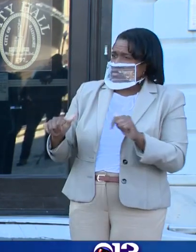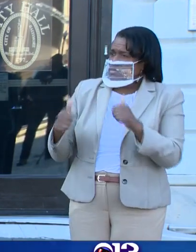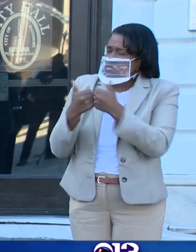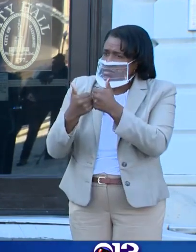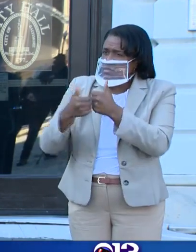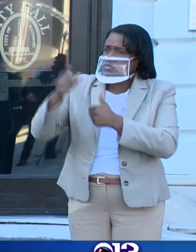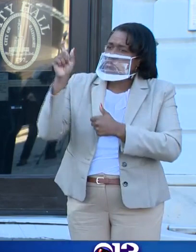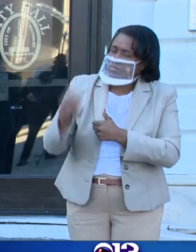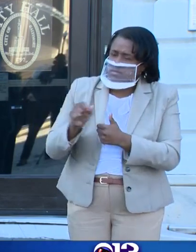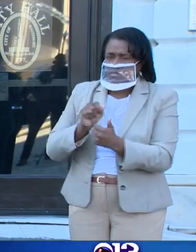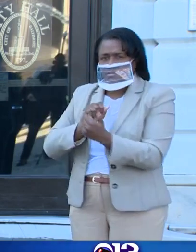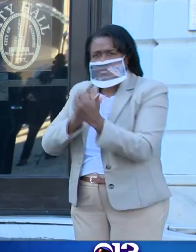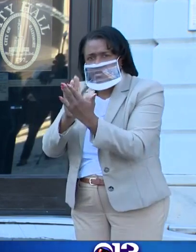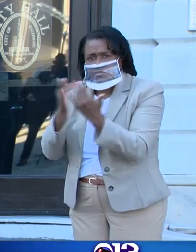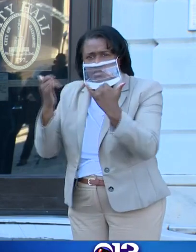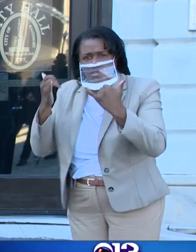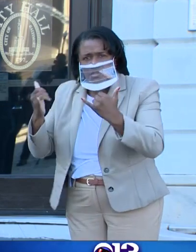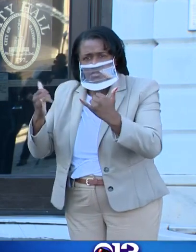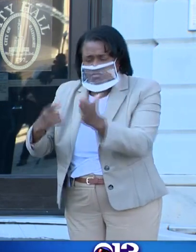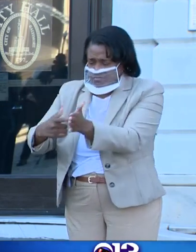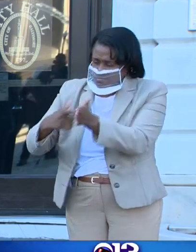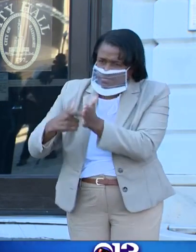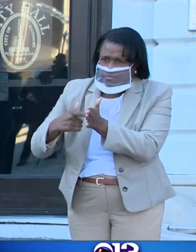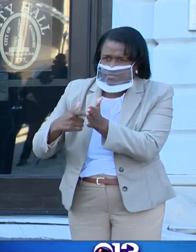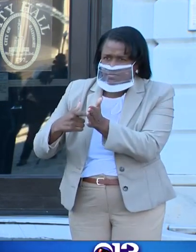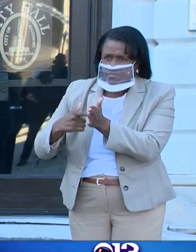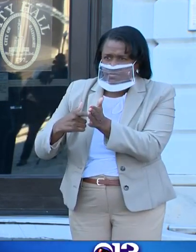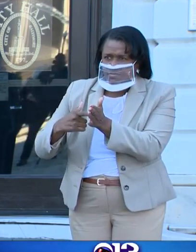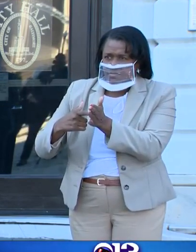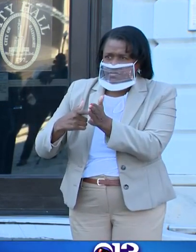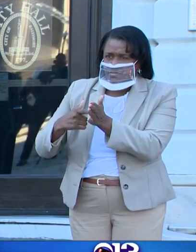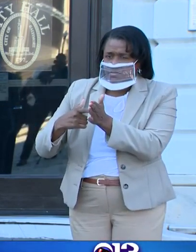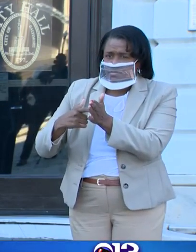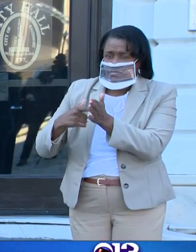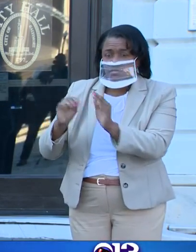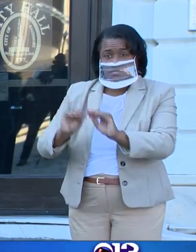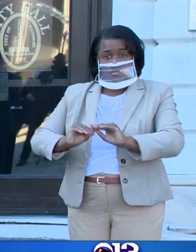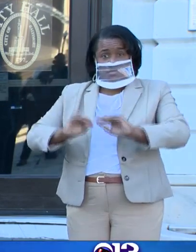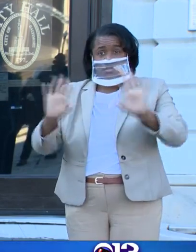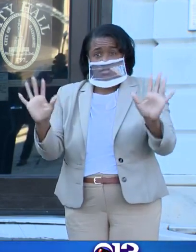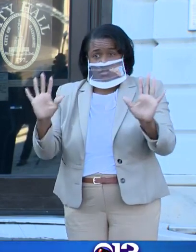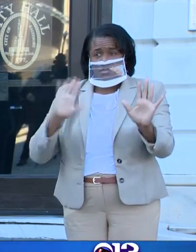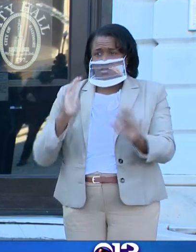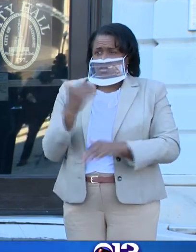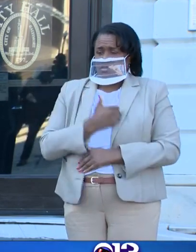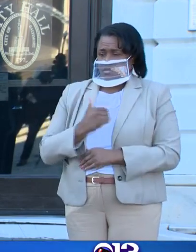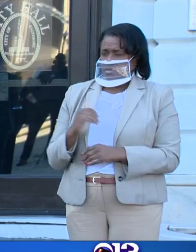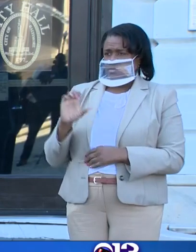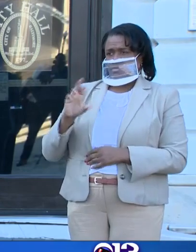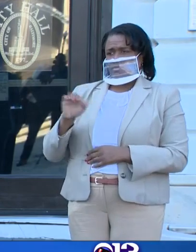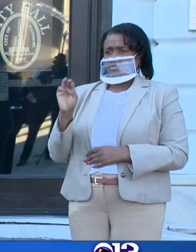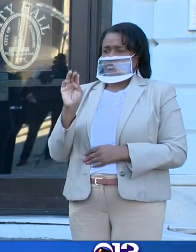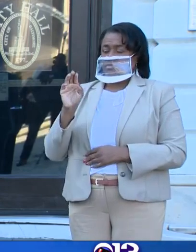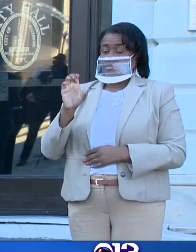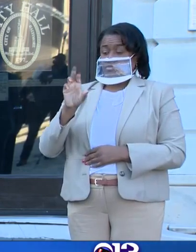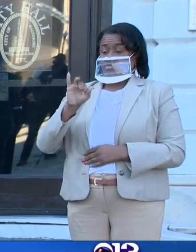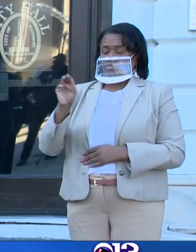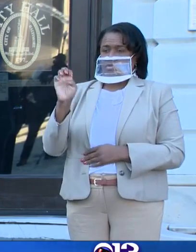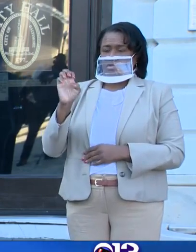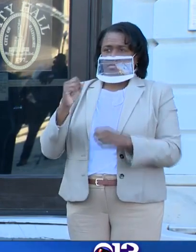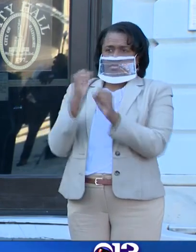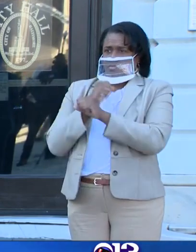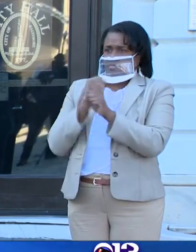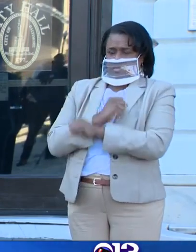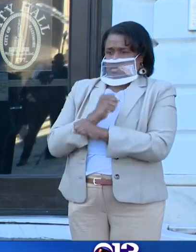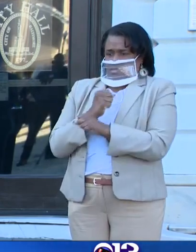must attack because we have to. It is clear our crime fighting strategies clearly have